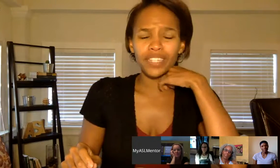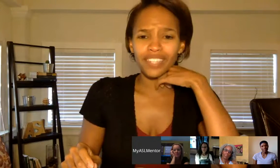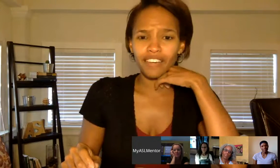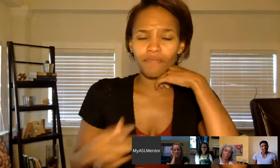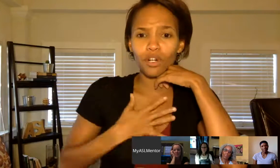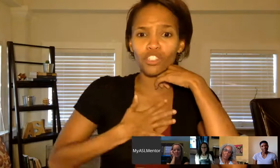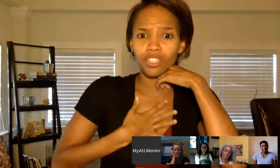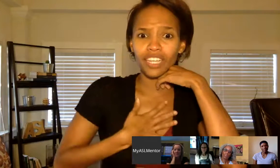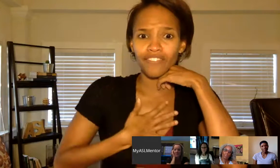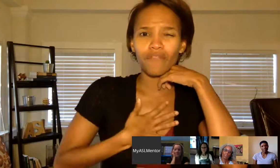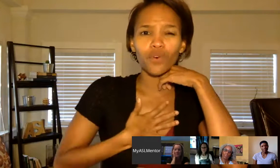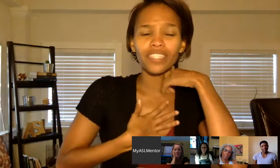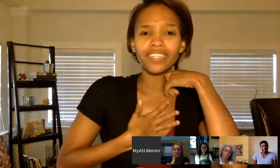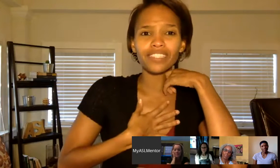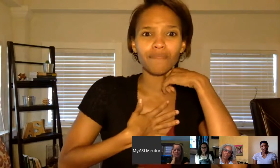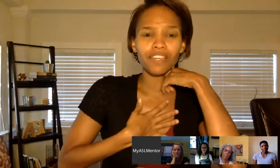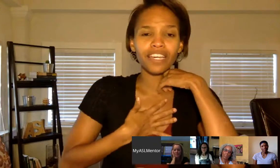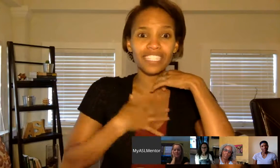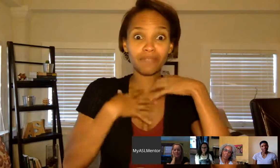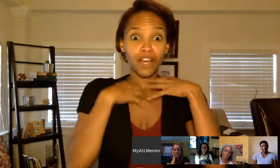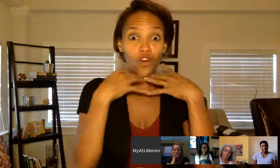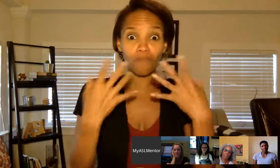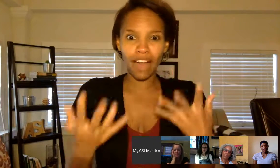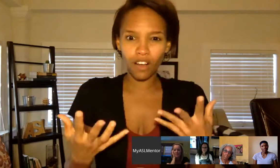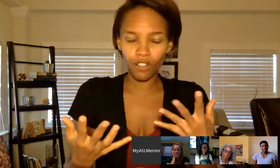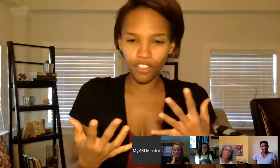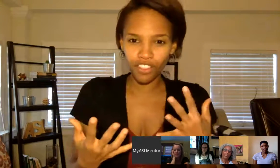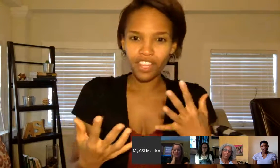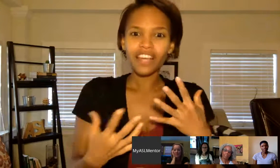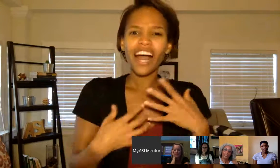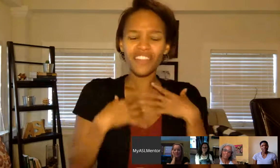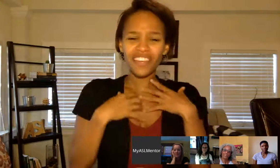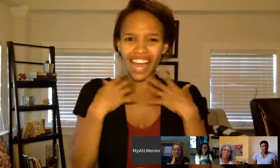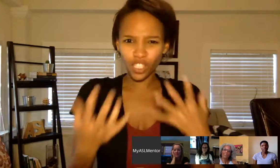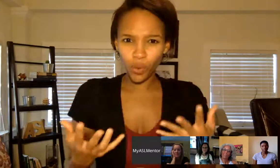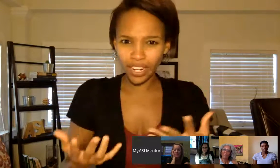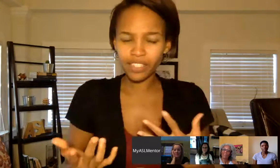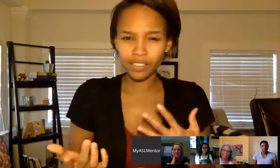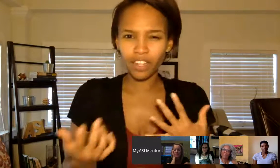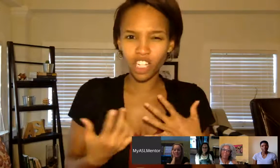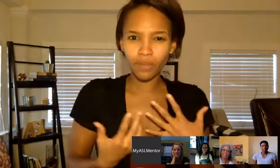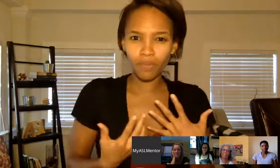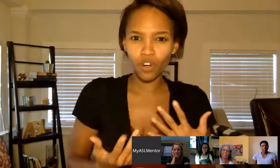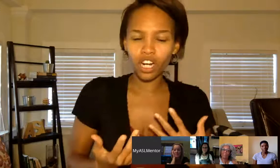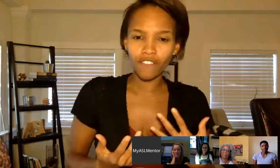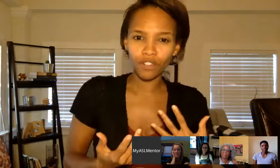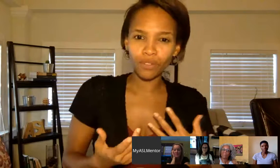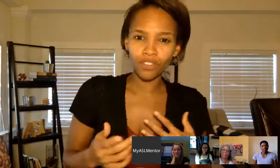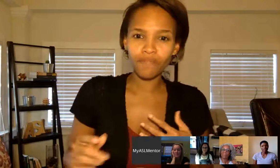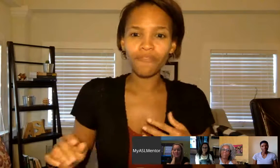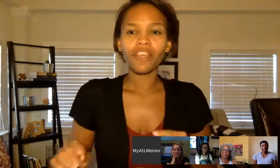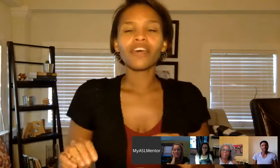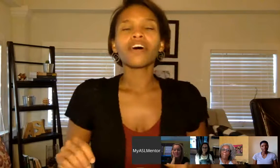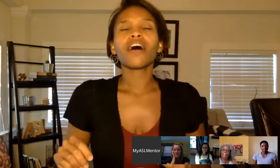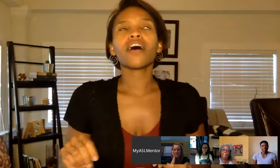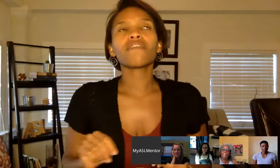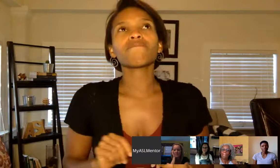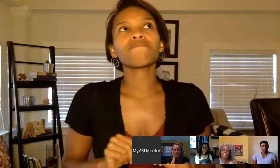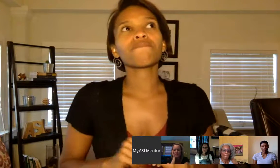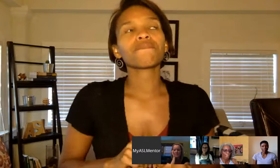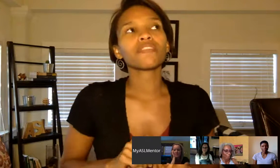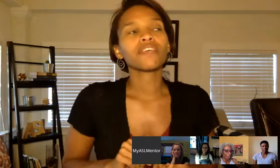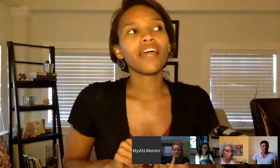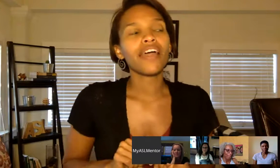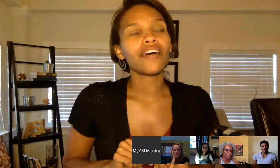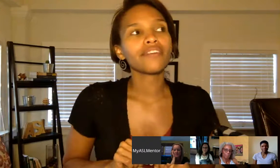I'm voicing, personally, if I'm voicing something because it's my own mouth, I think that's when it's a little bit more uncomfortable.